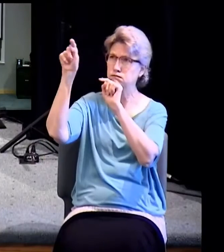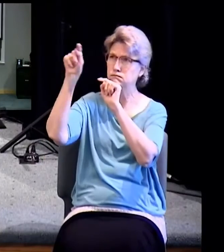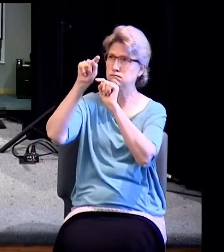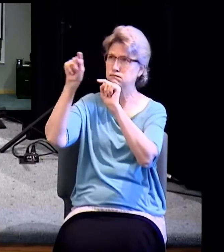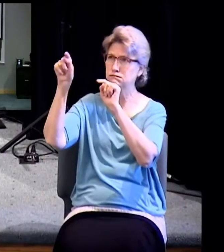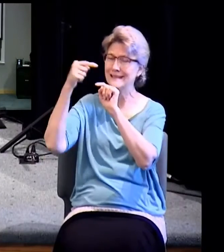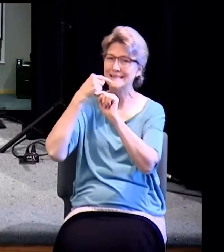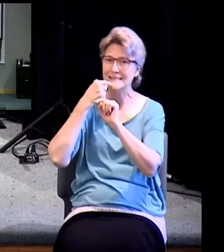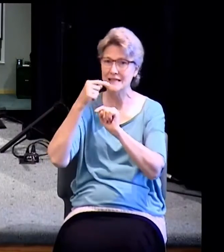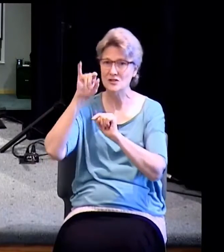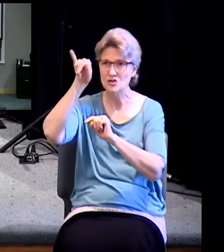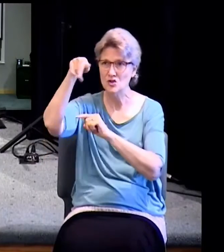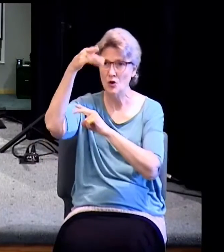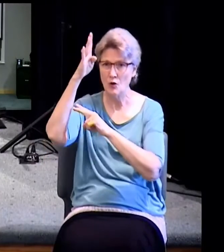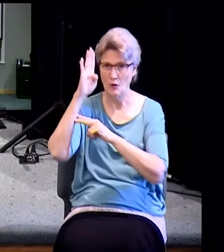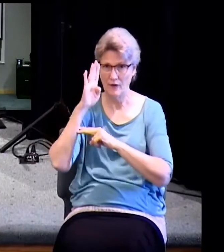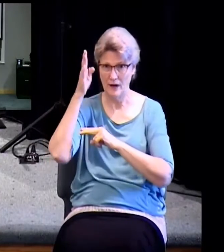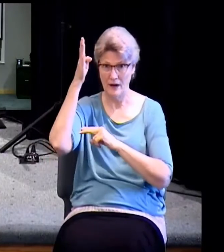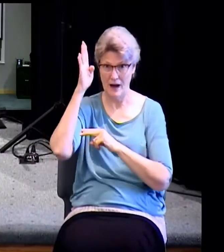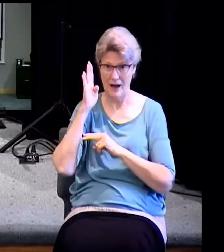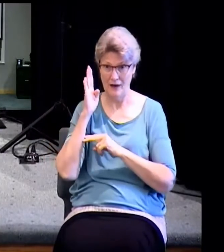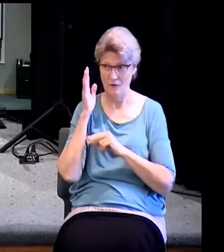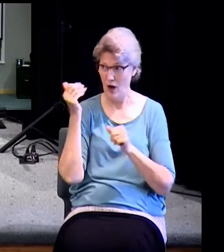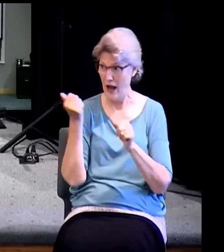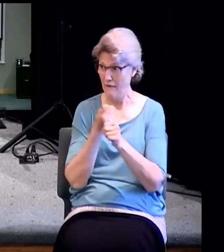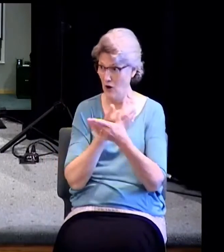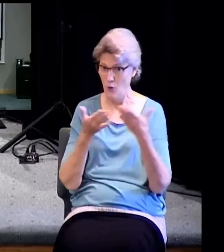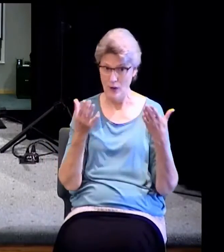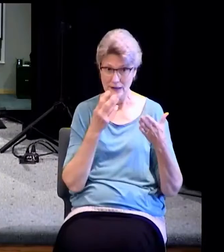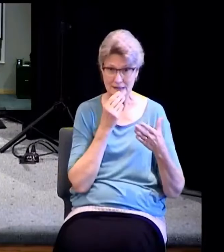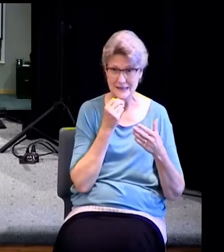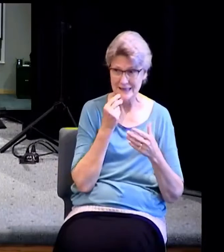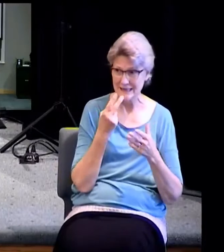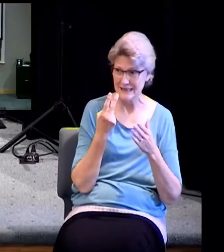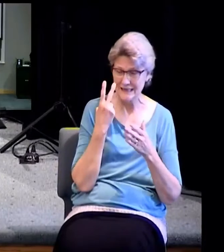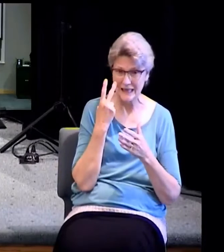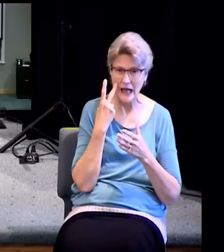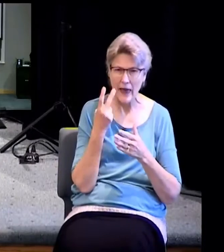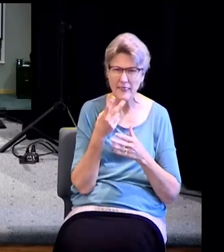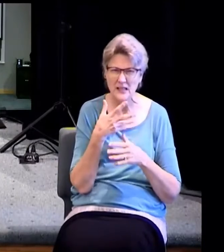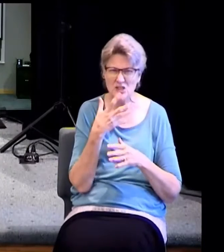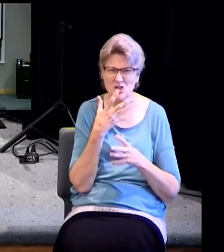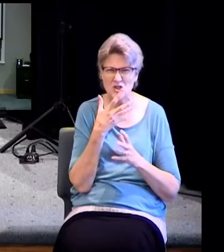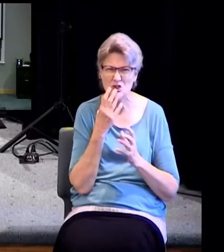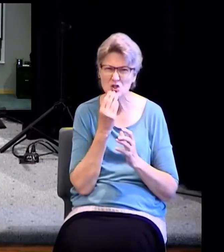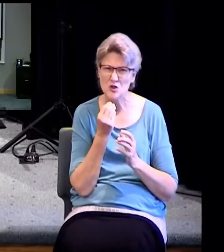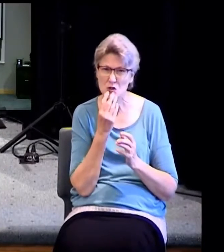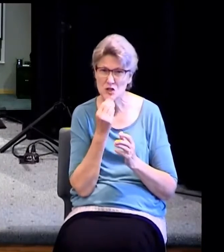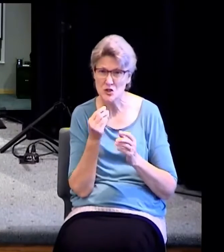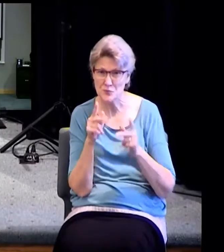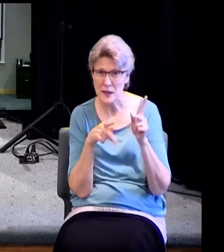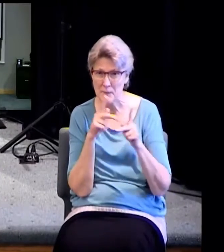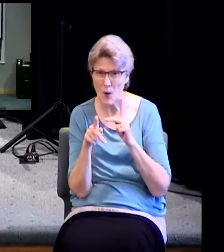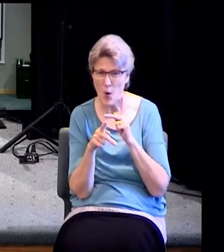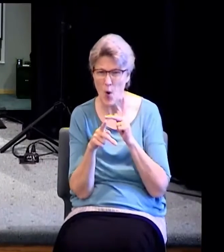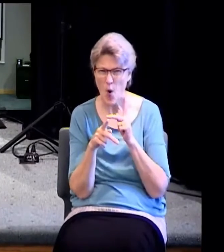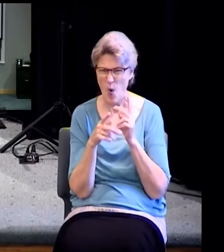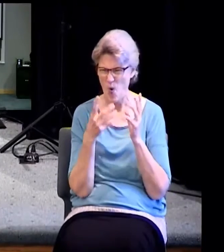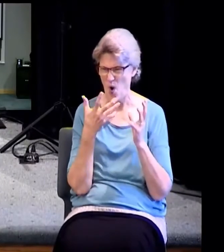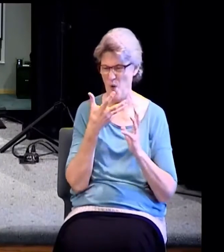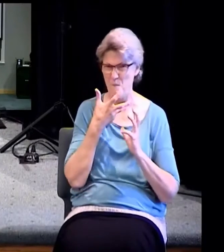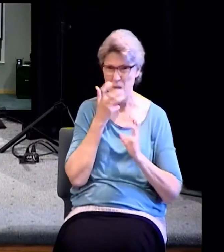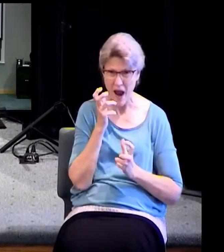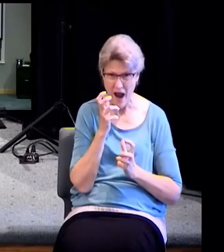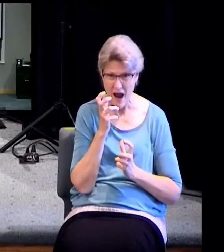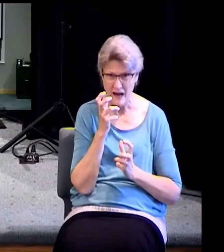everybody will see. And it will be written forever. No, don't put that there. Add some words to it. Take some words away from it. And Pilate said, what I have